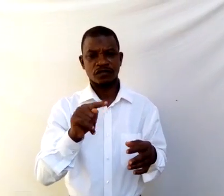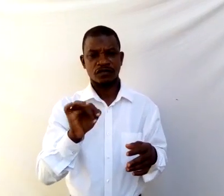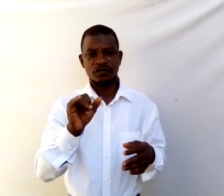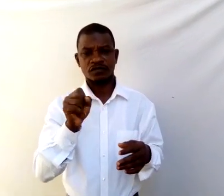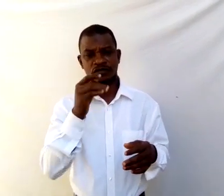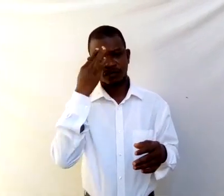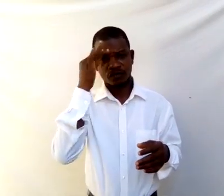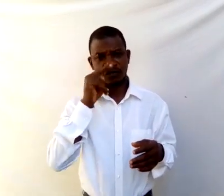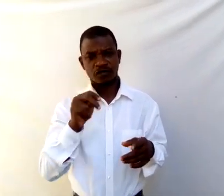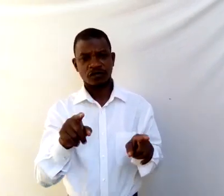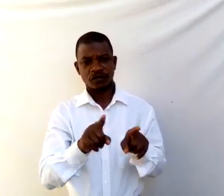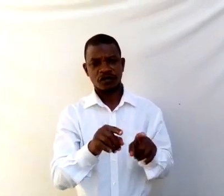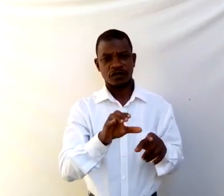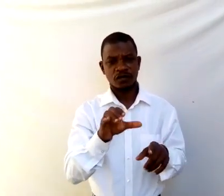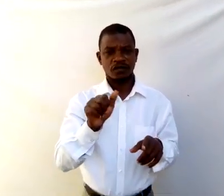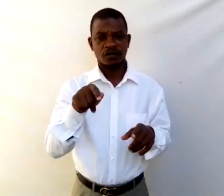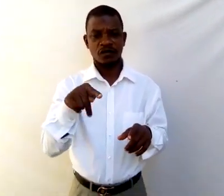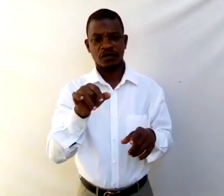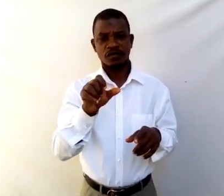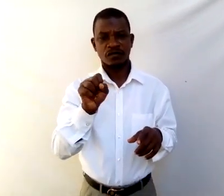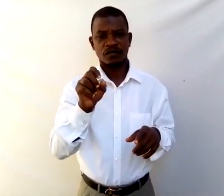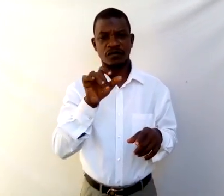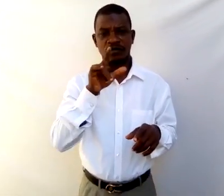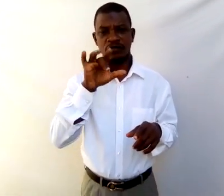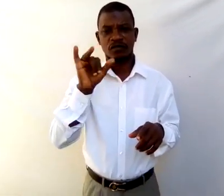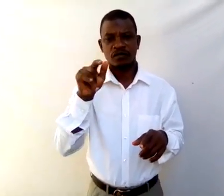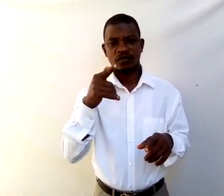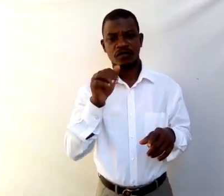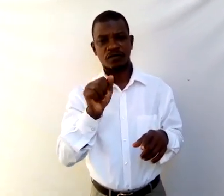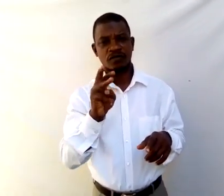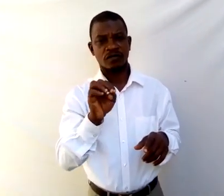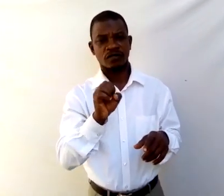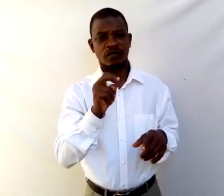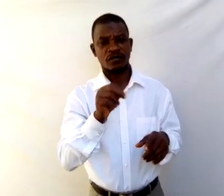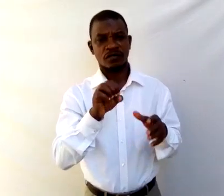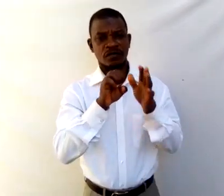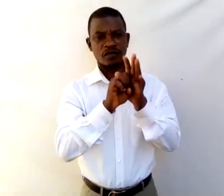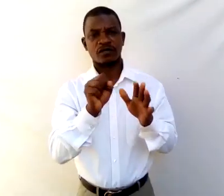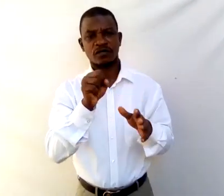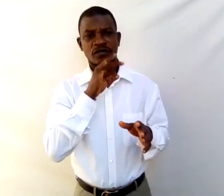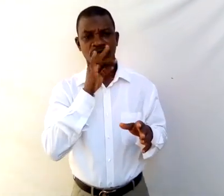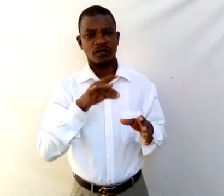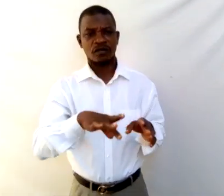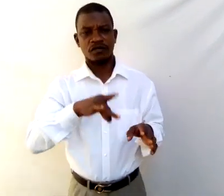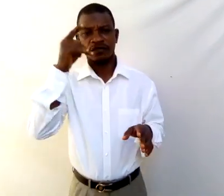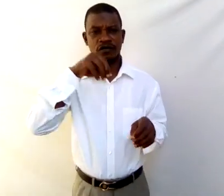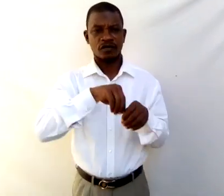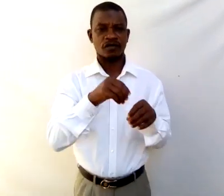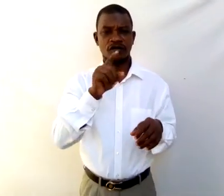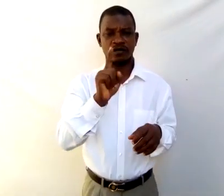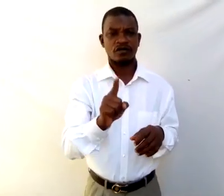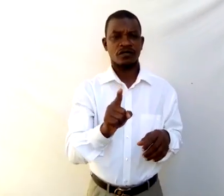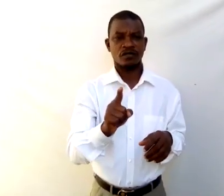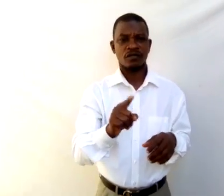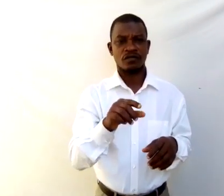as capsule ligaments. Examples are found in 1. Sutures